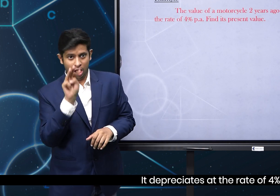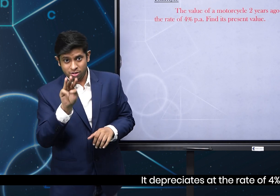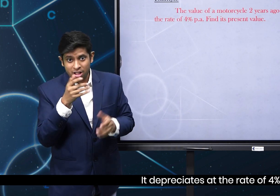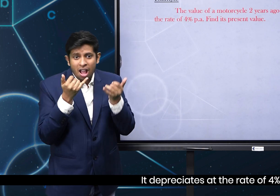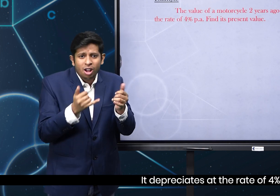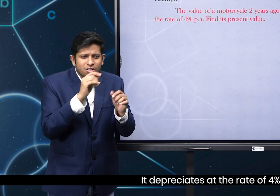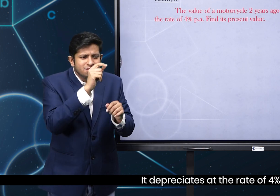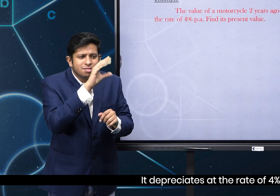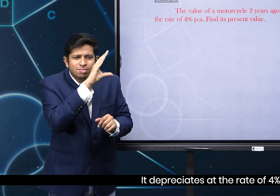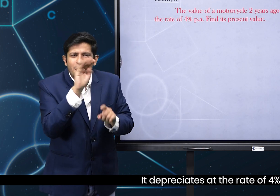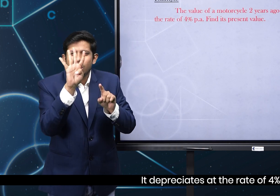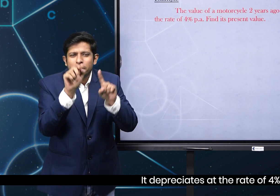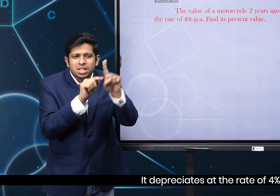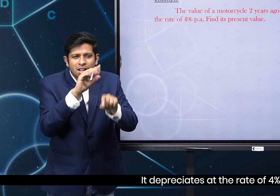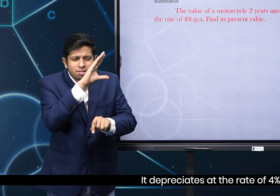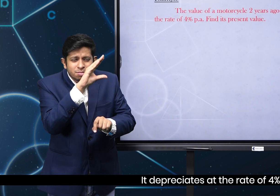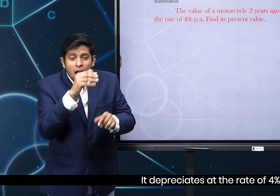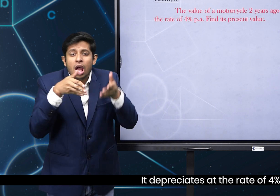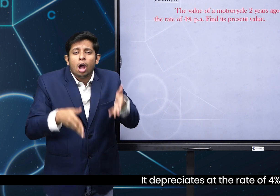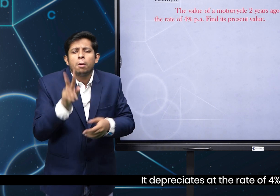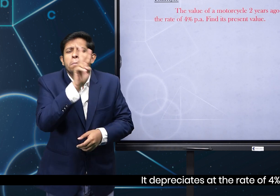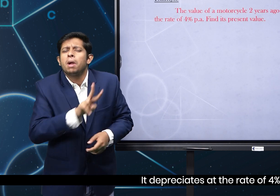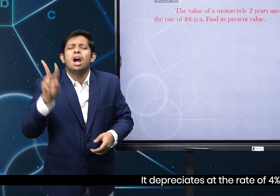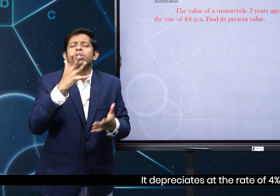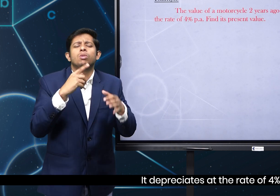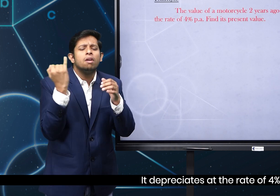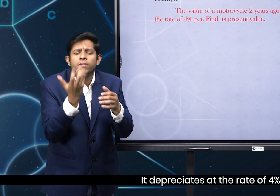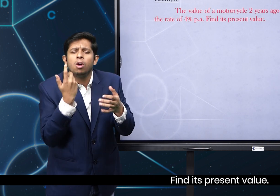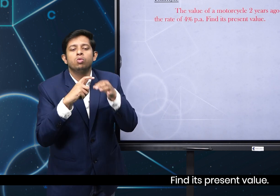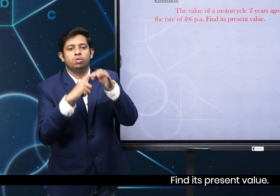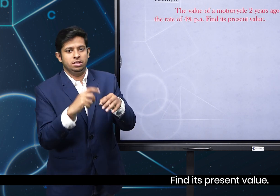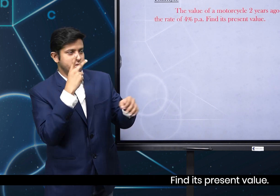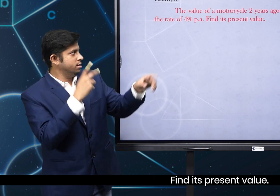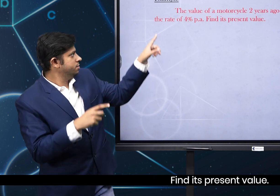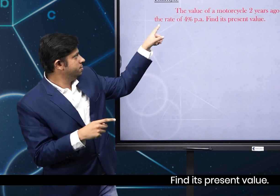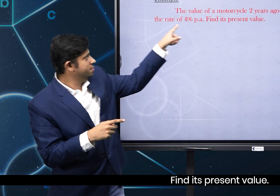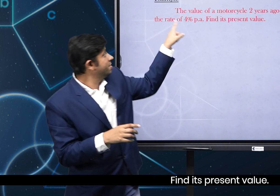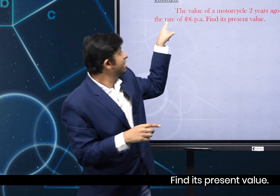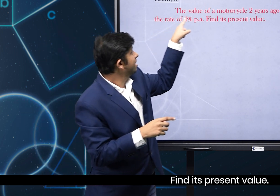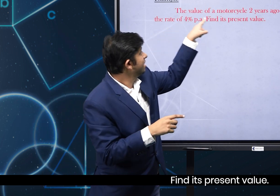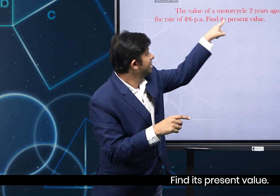It depreciates at the rate of 4% per annum. Find its present value.